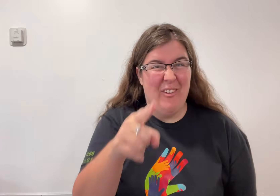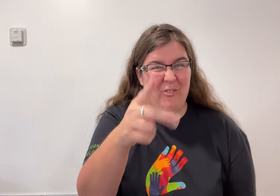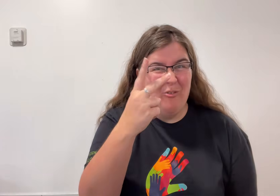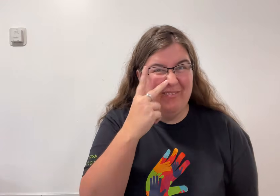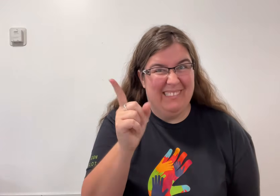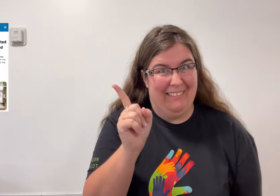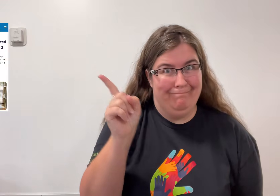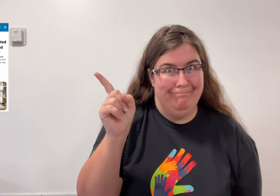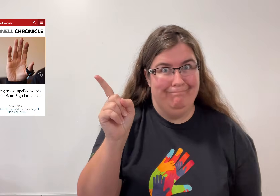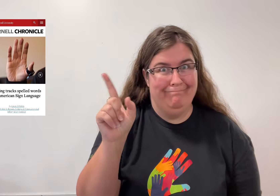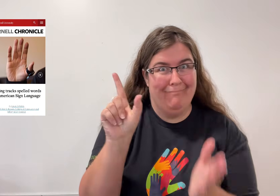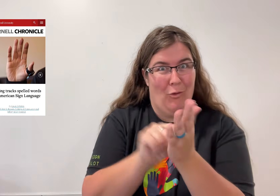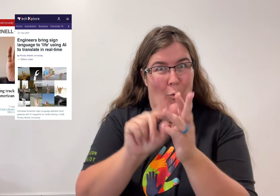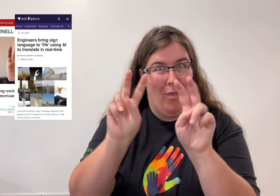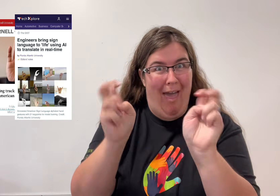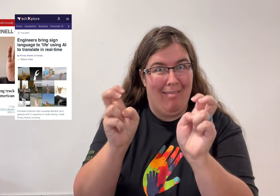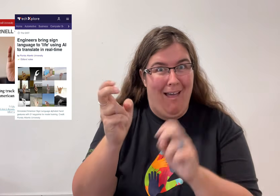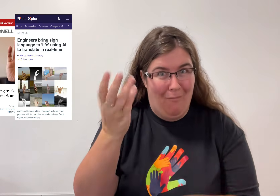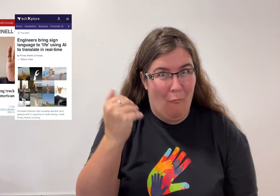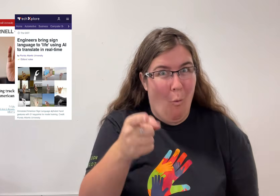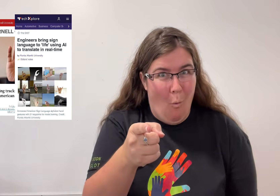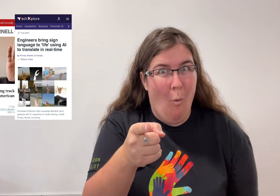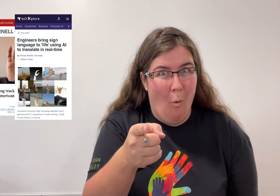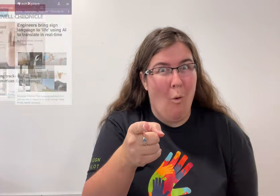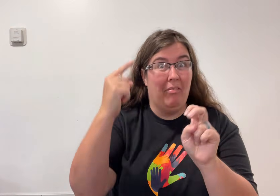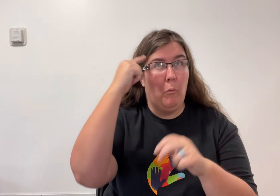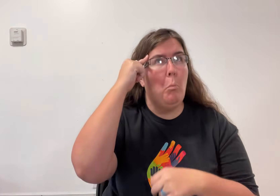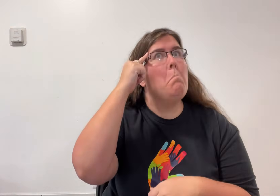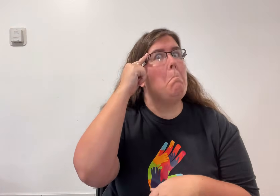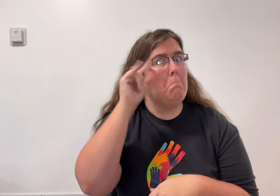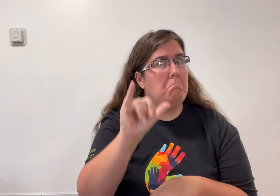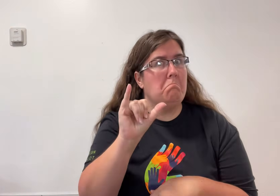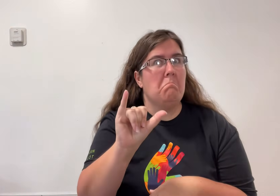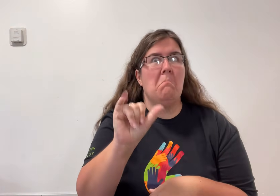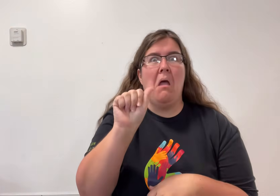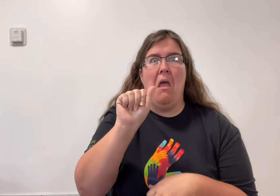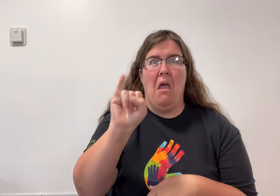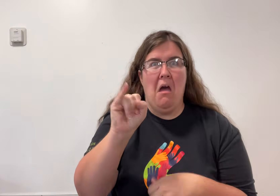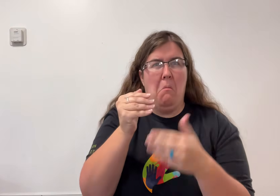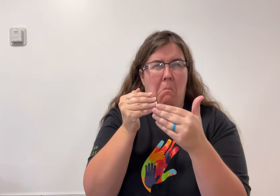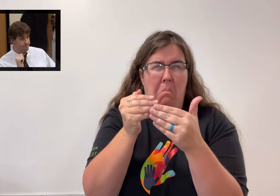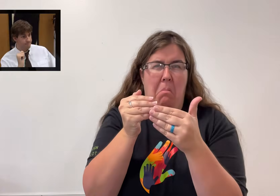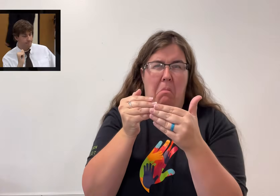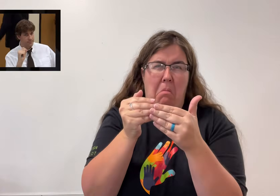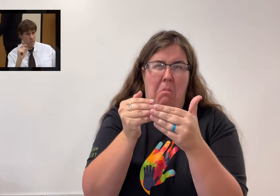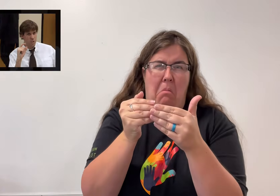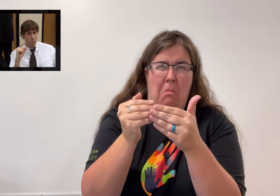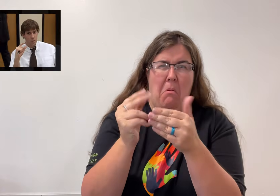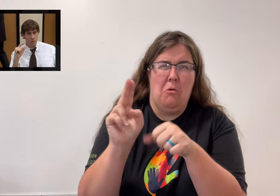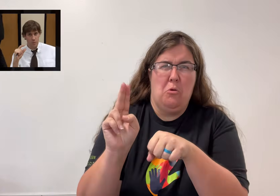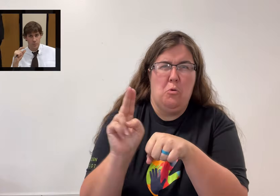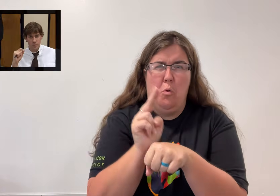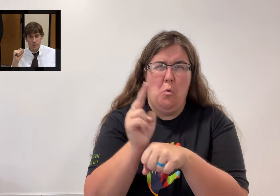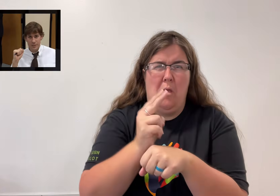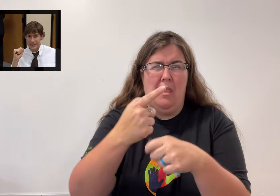Have you seen headlines like these before and thought, wow, AI must be so close to using sign